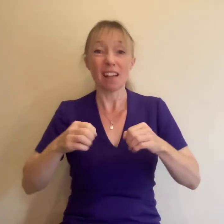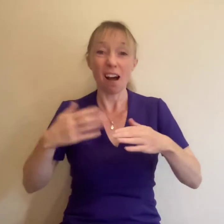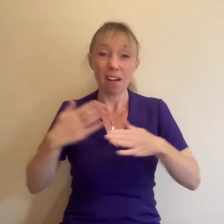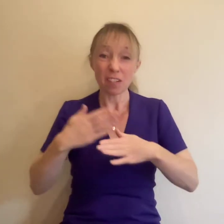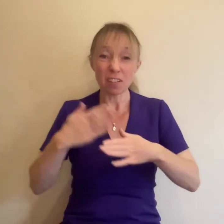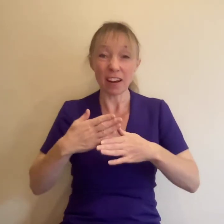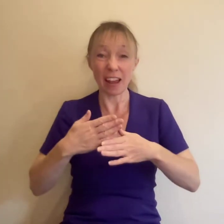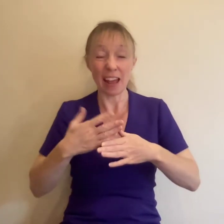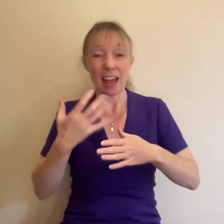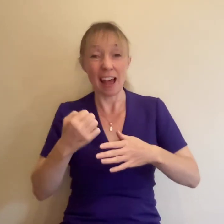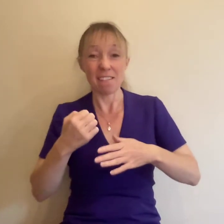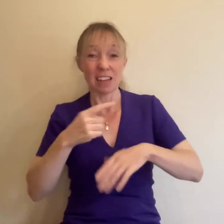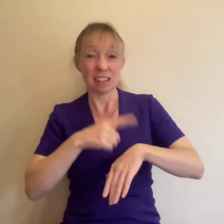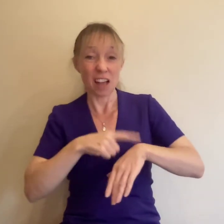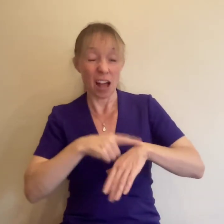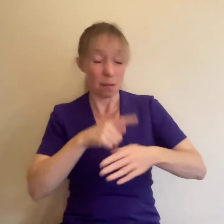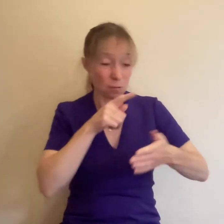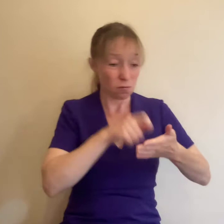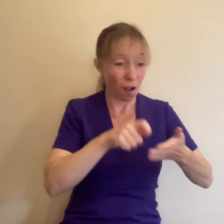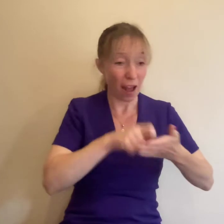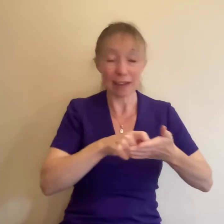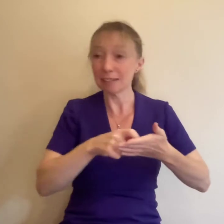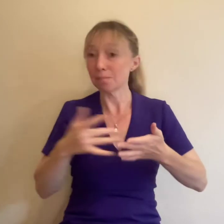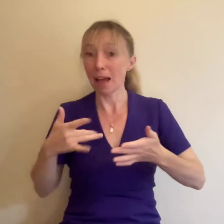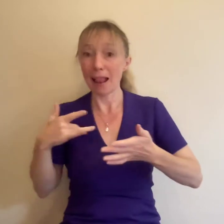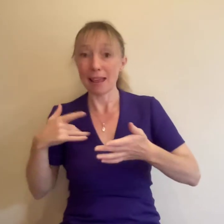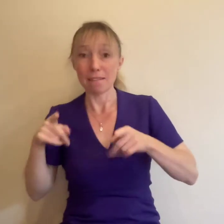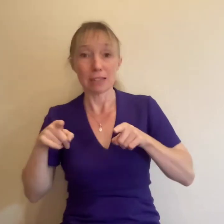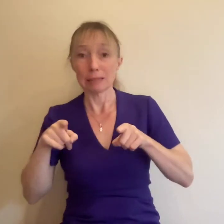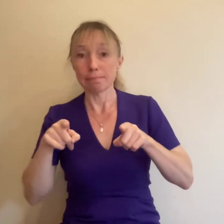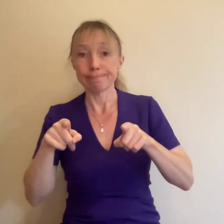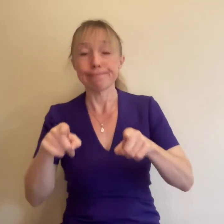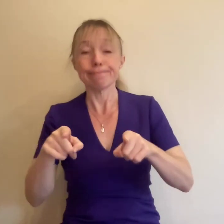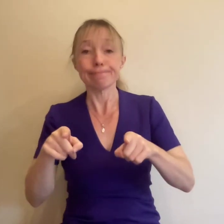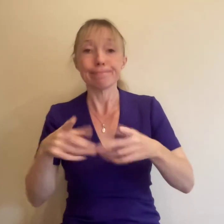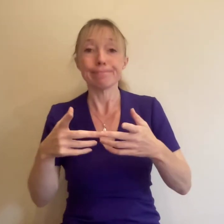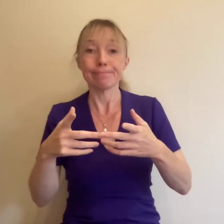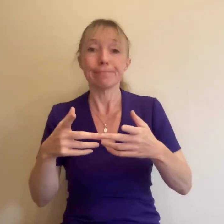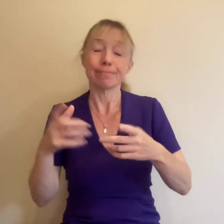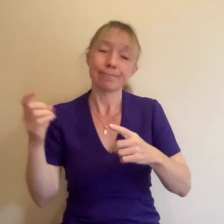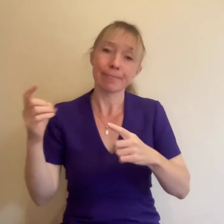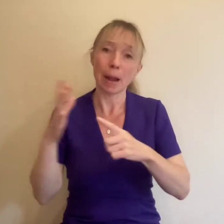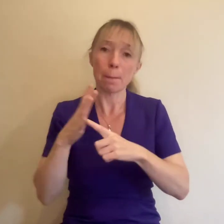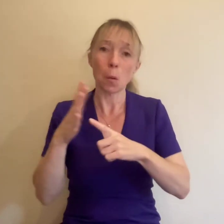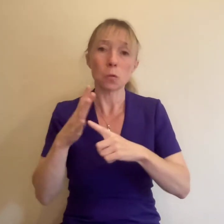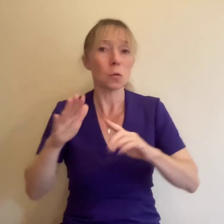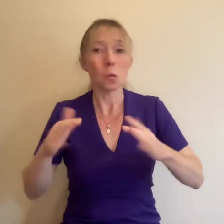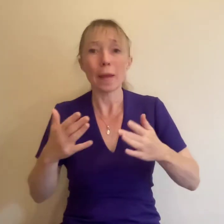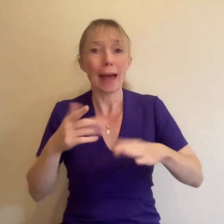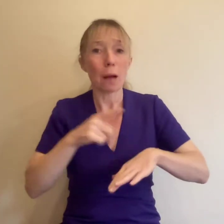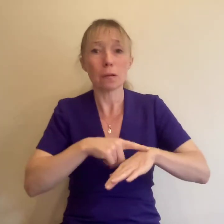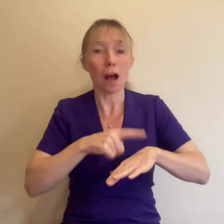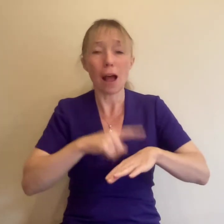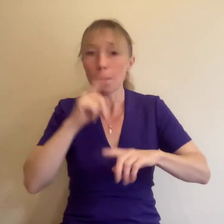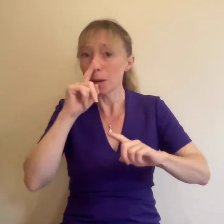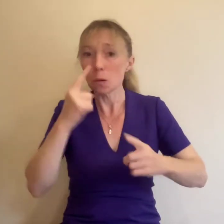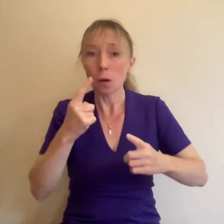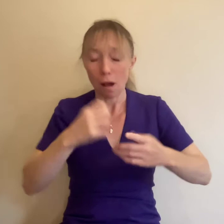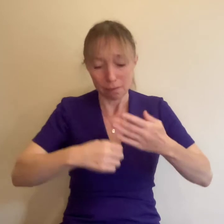your life while doing so is a priority. Without time, you cannot develop work to gain commissions or demonstrate